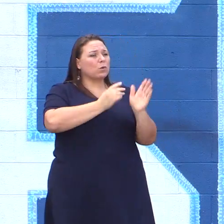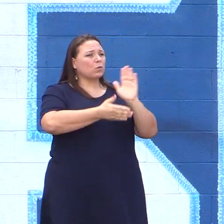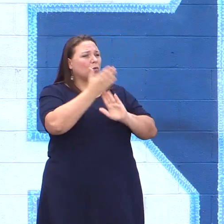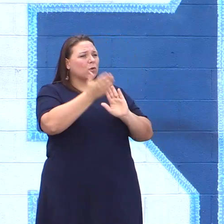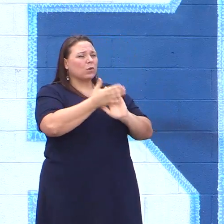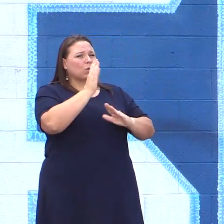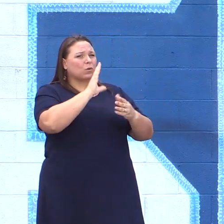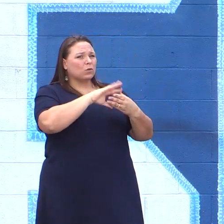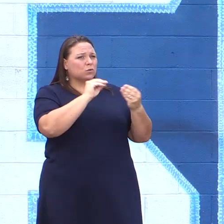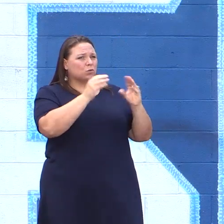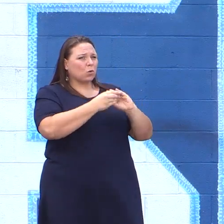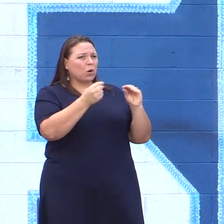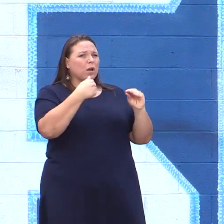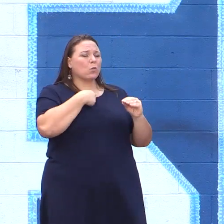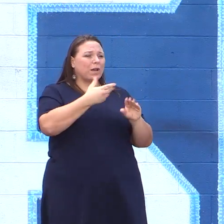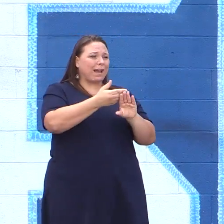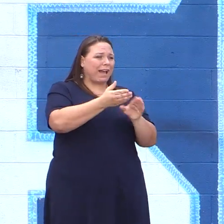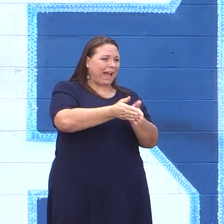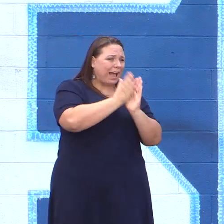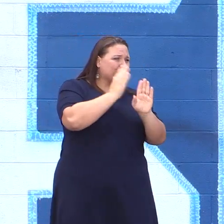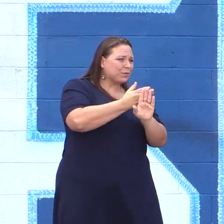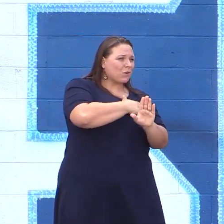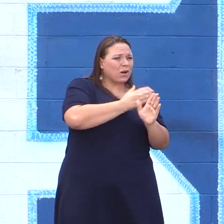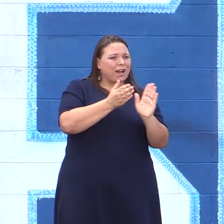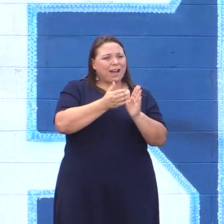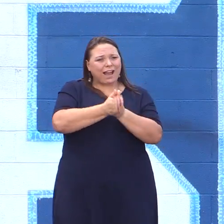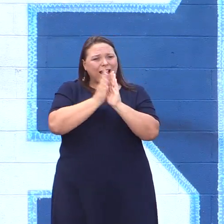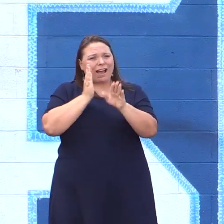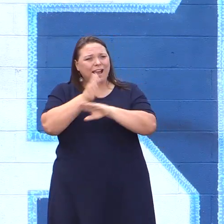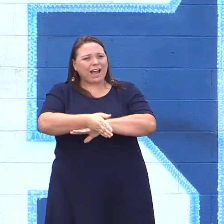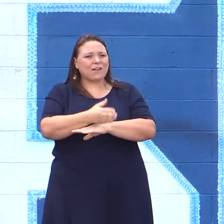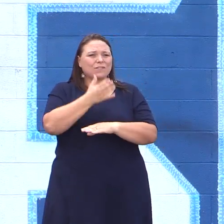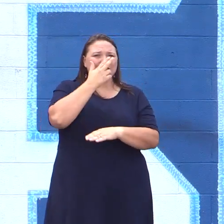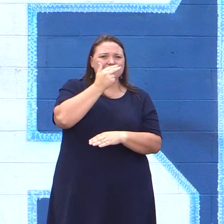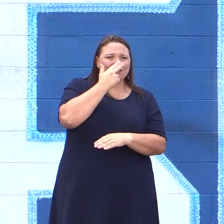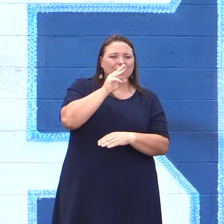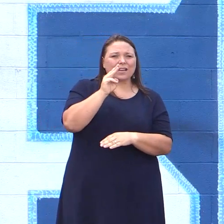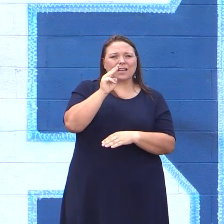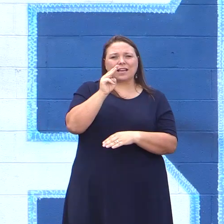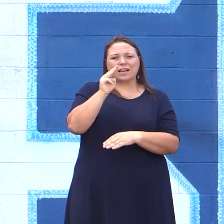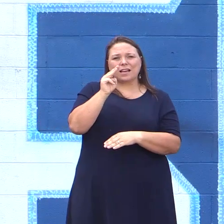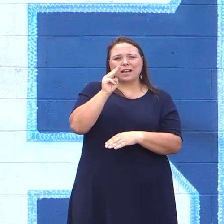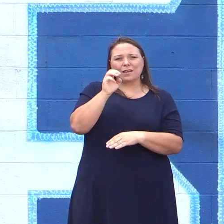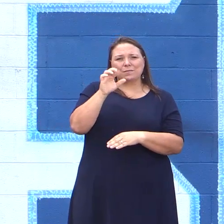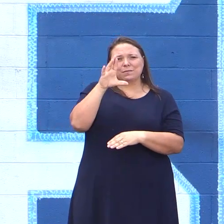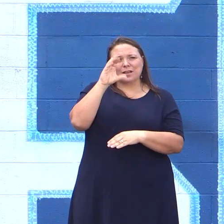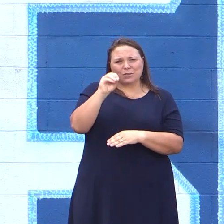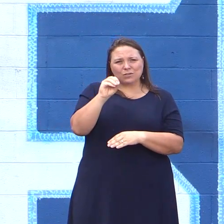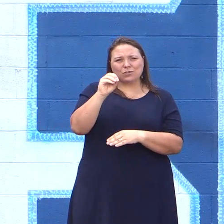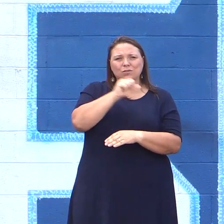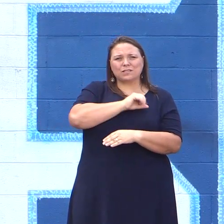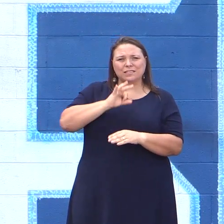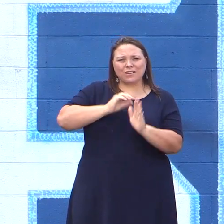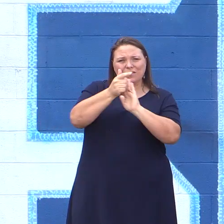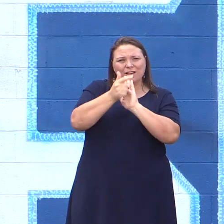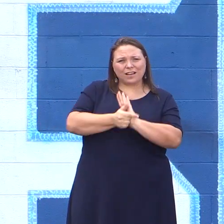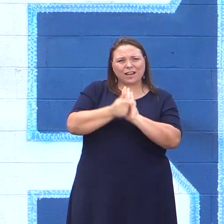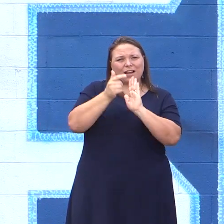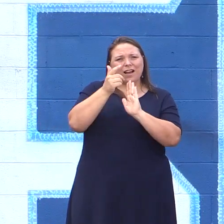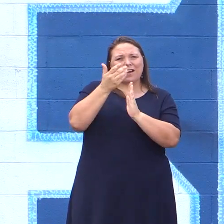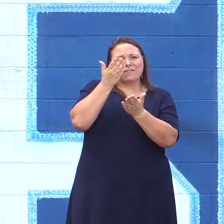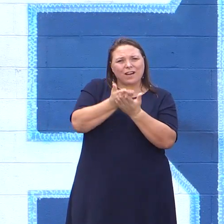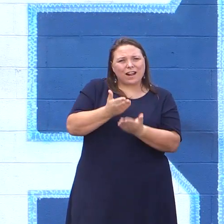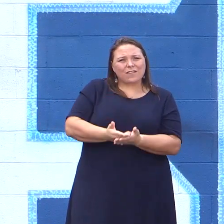asked you before. We're asking you afterwards. And it's so funny that a Metro staff attorney validated these emails in 1